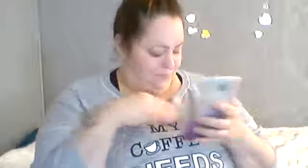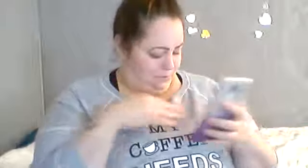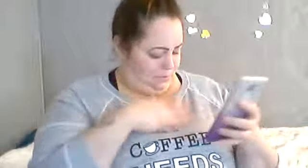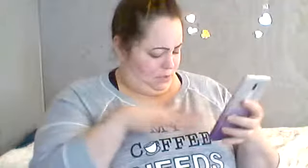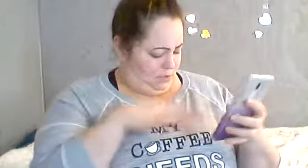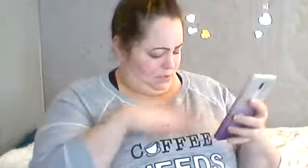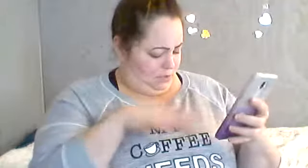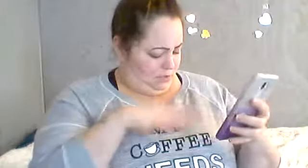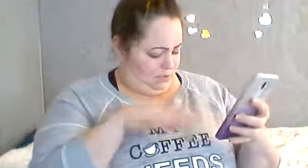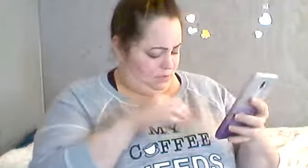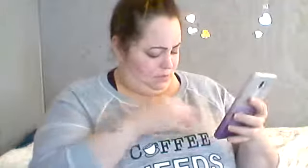Oh,